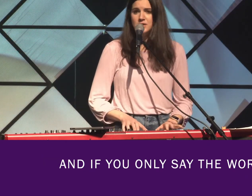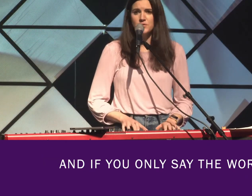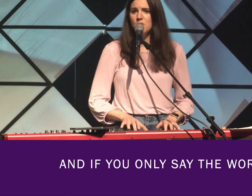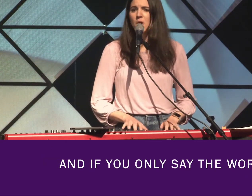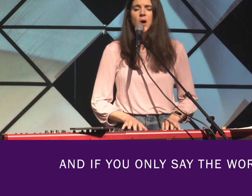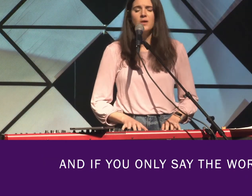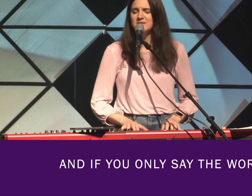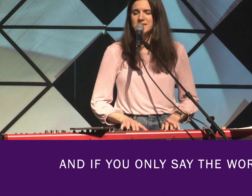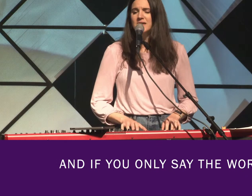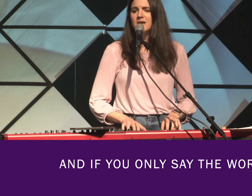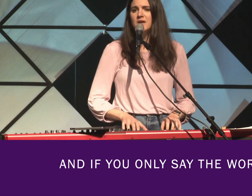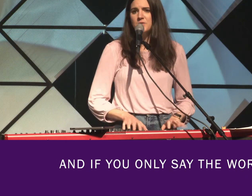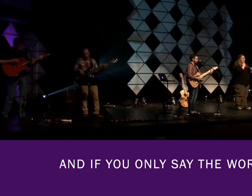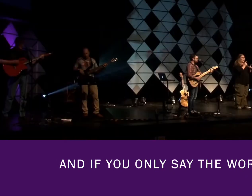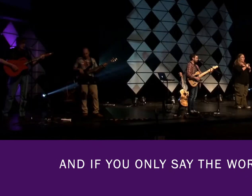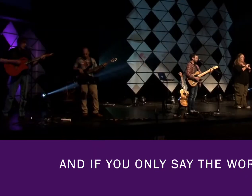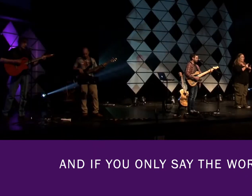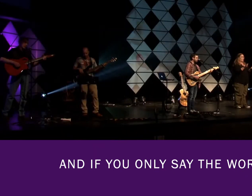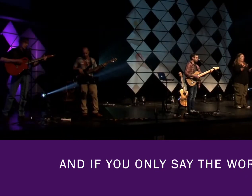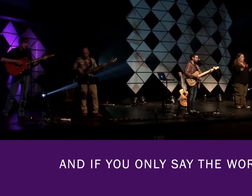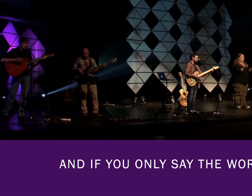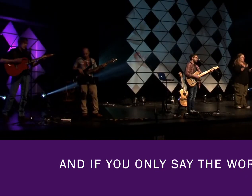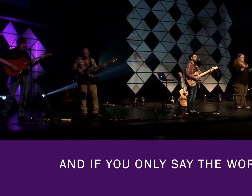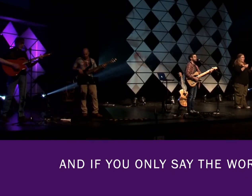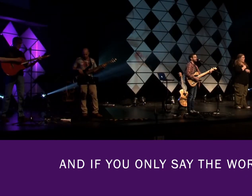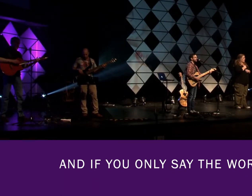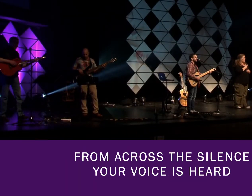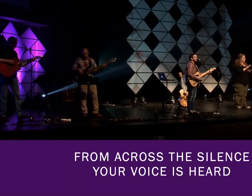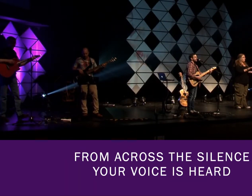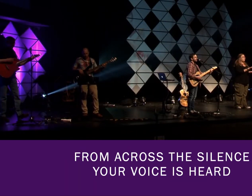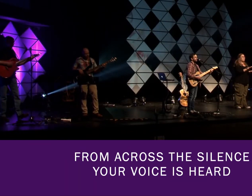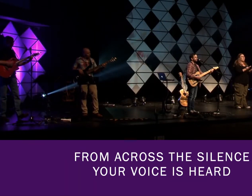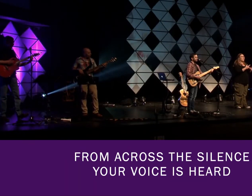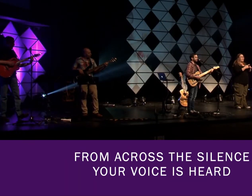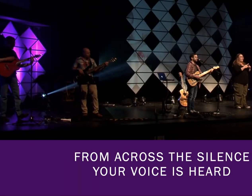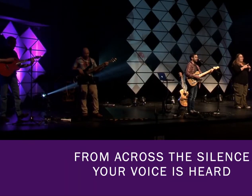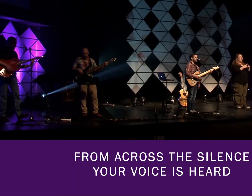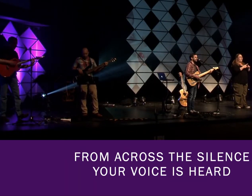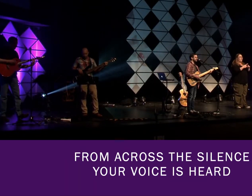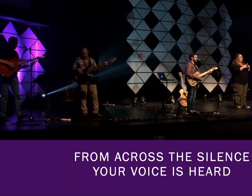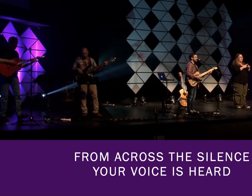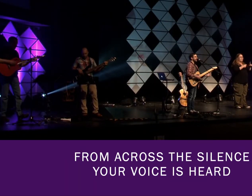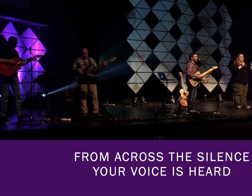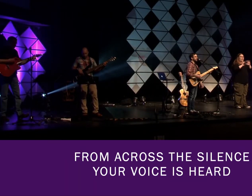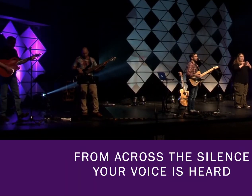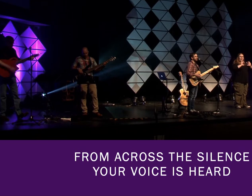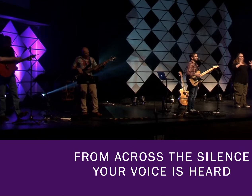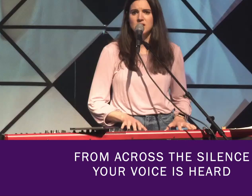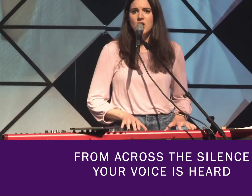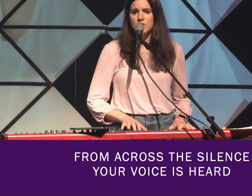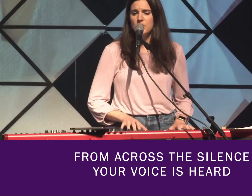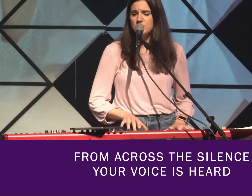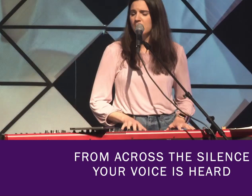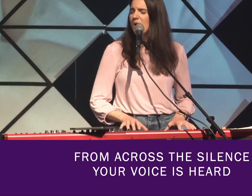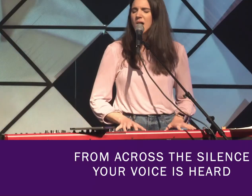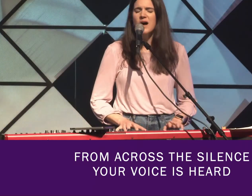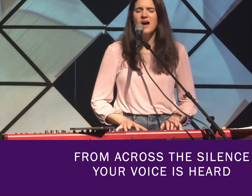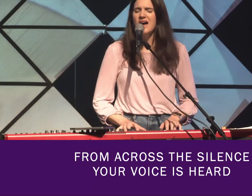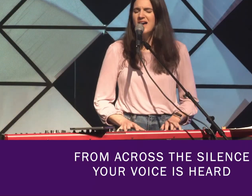And if you only say the word, from across the silence,